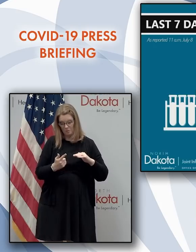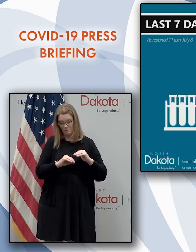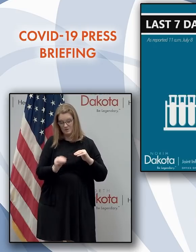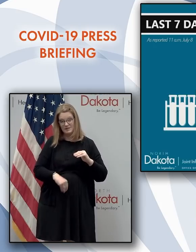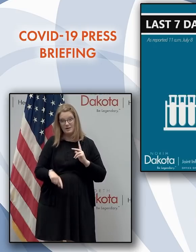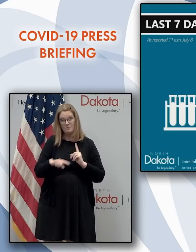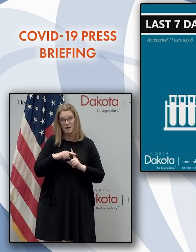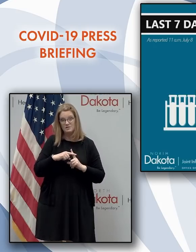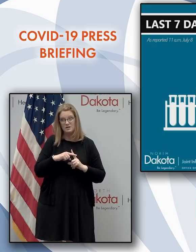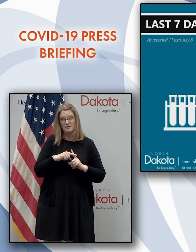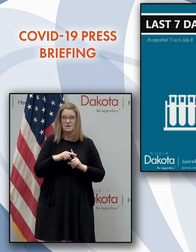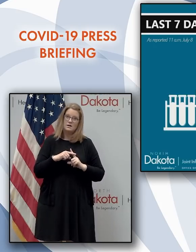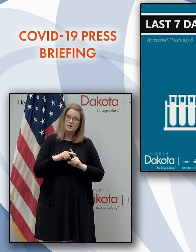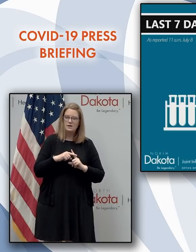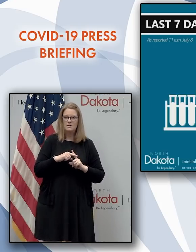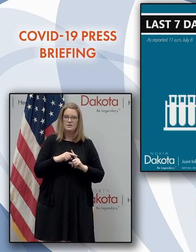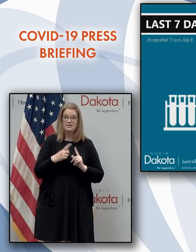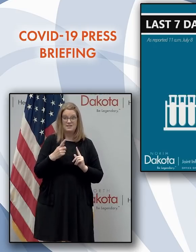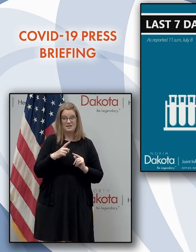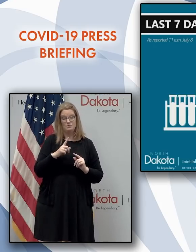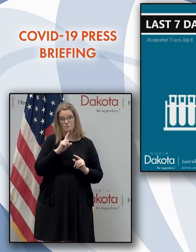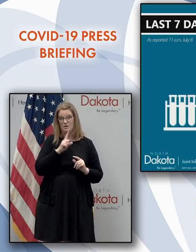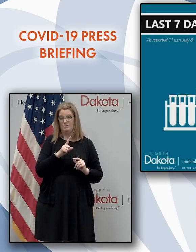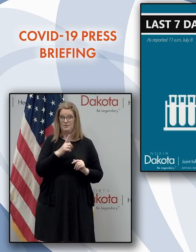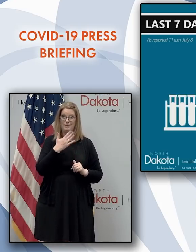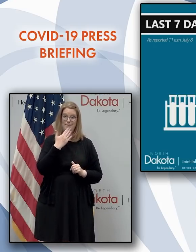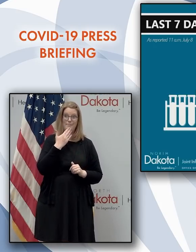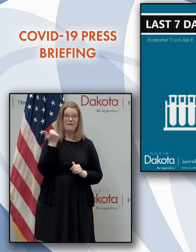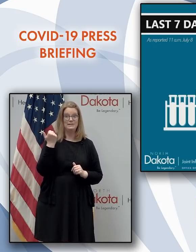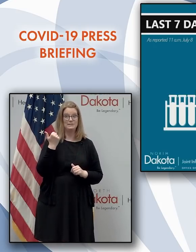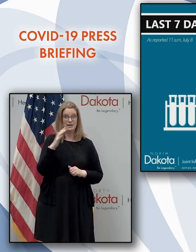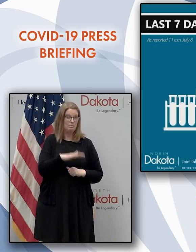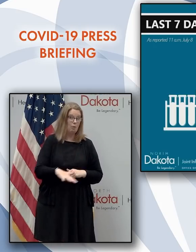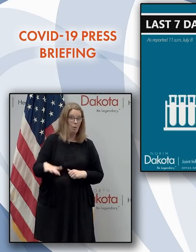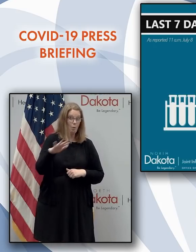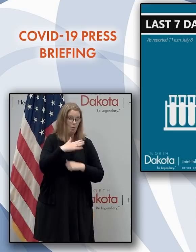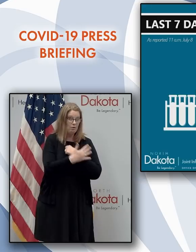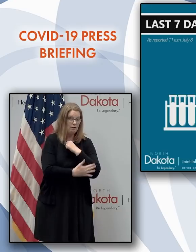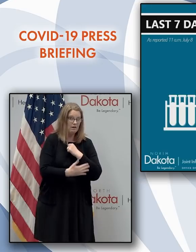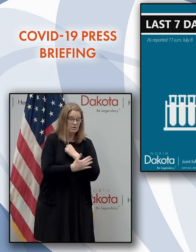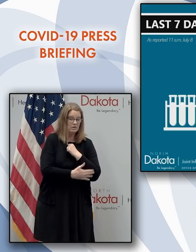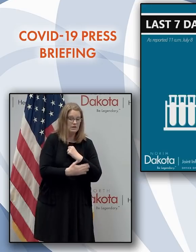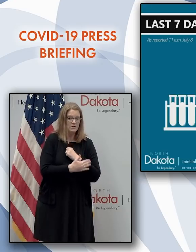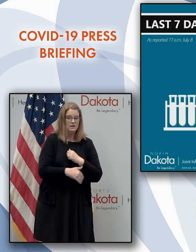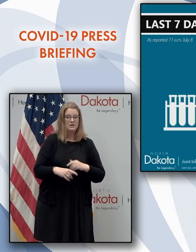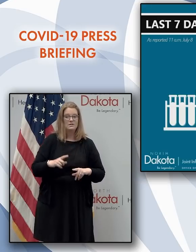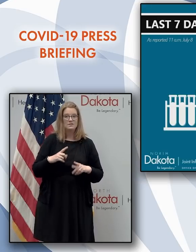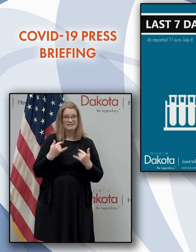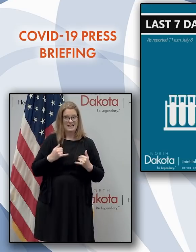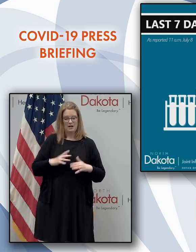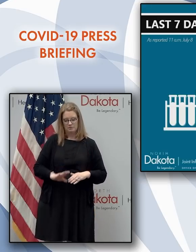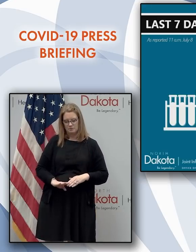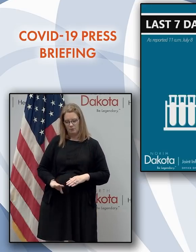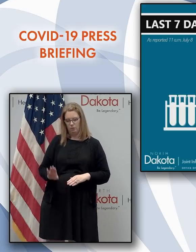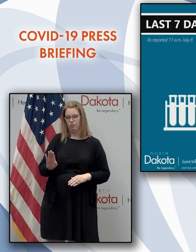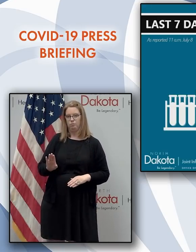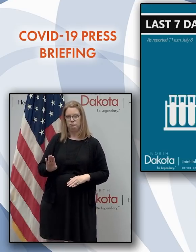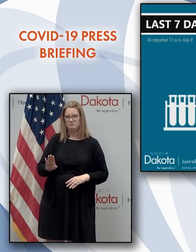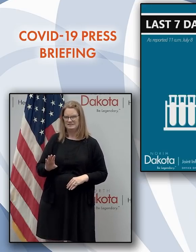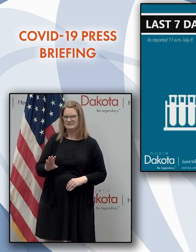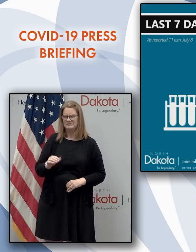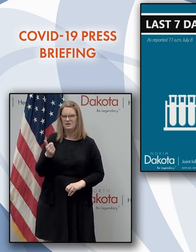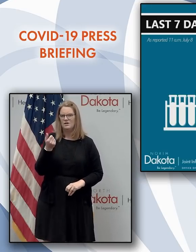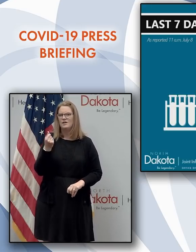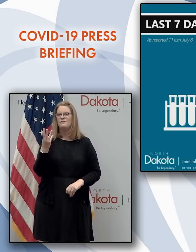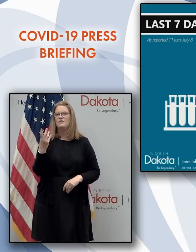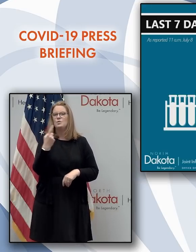which would have been best in nation type performance. We have pulled it up a little bit because we've had a couple days here